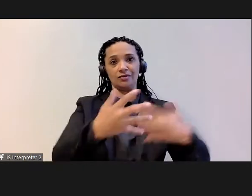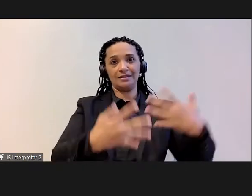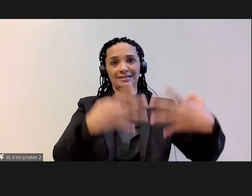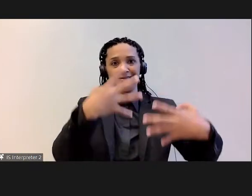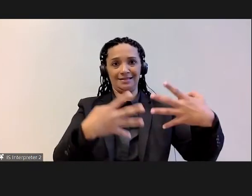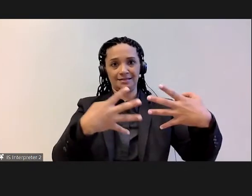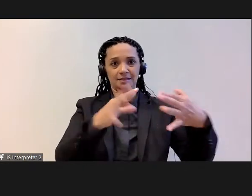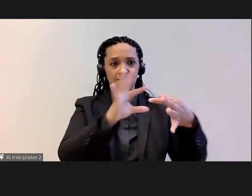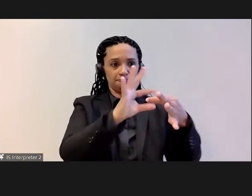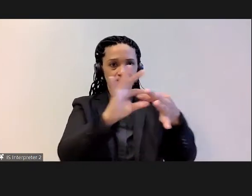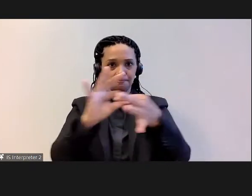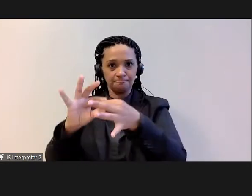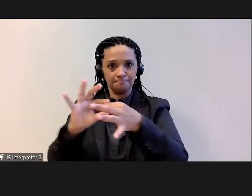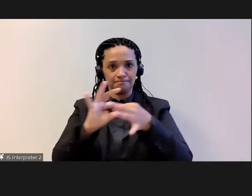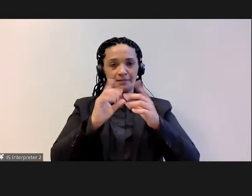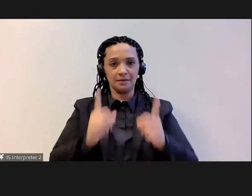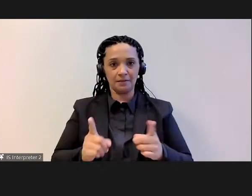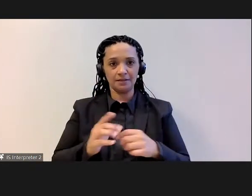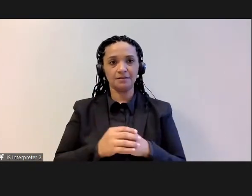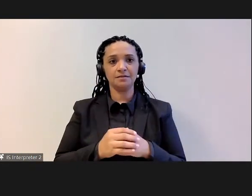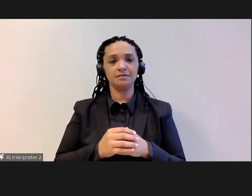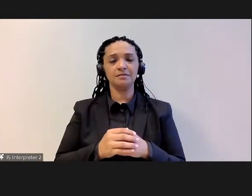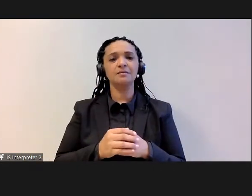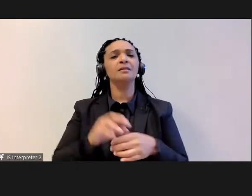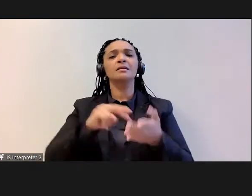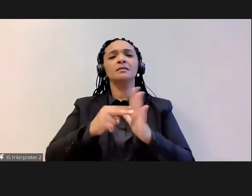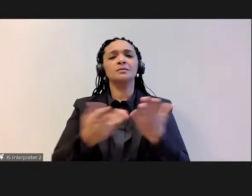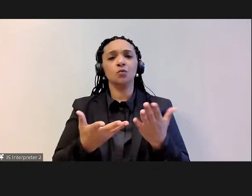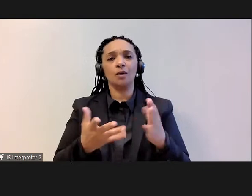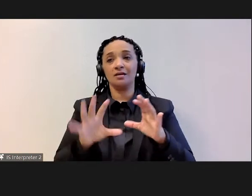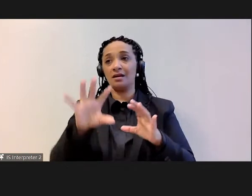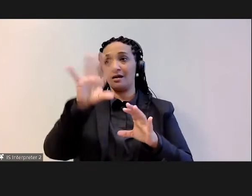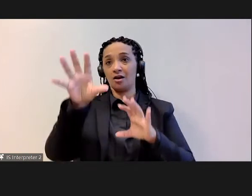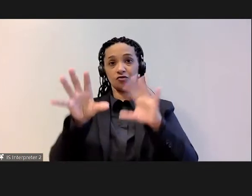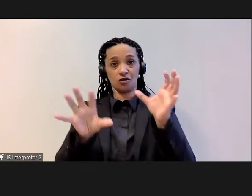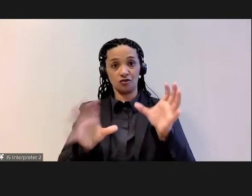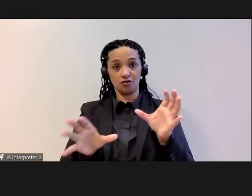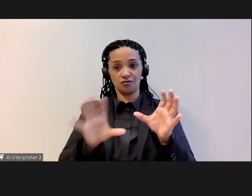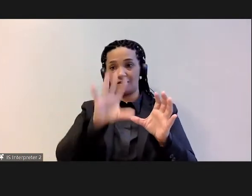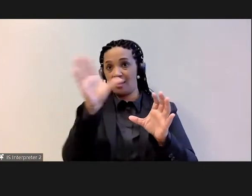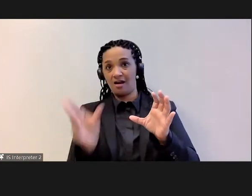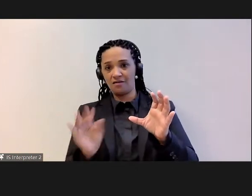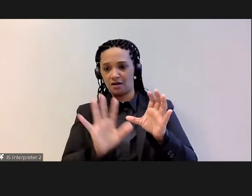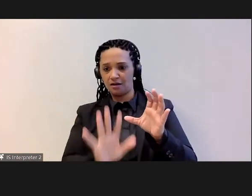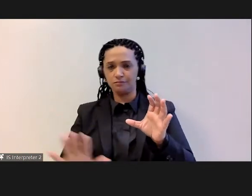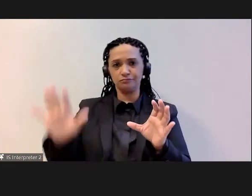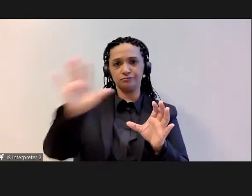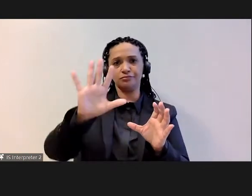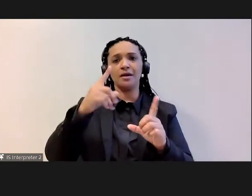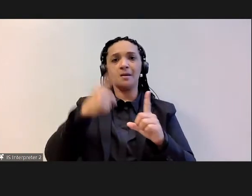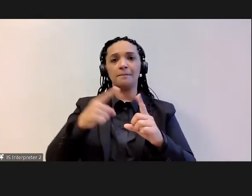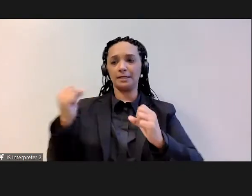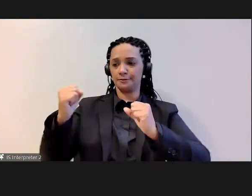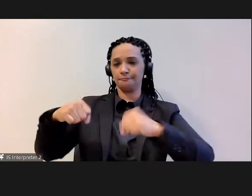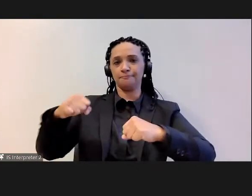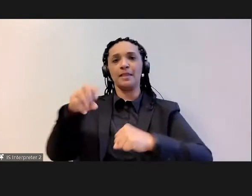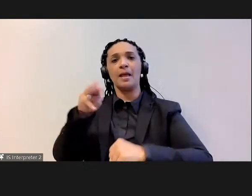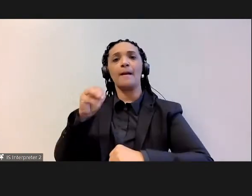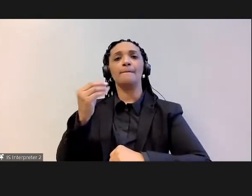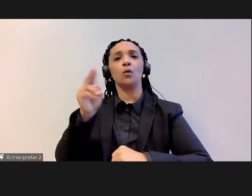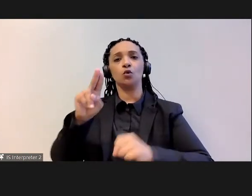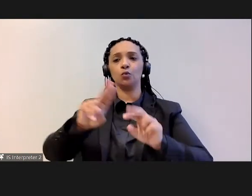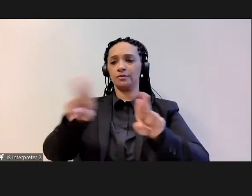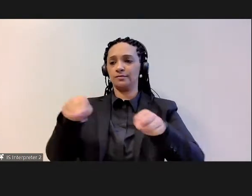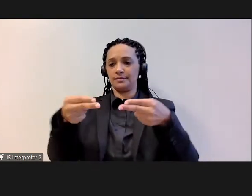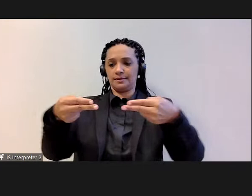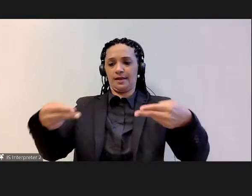statistic offices in our various African countries should have very clear memorandum of understanding on how they